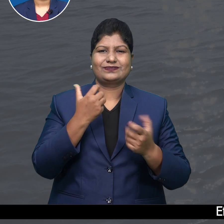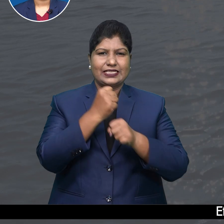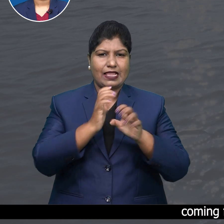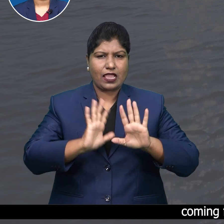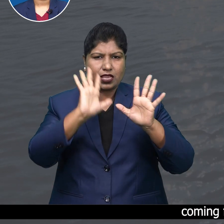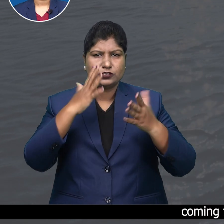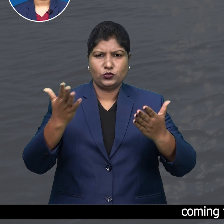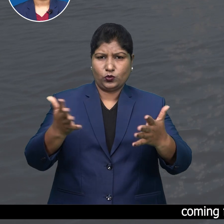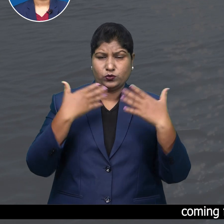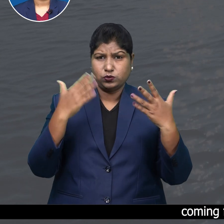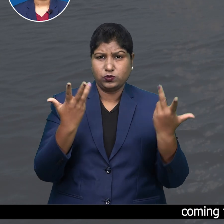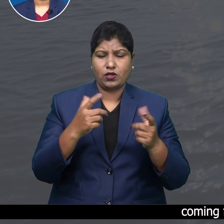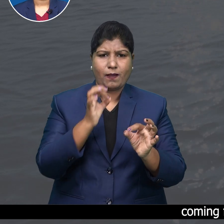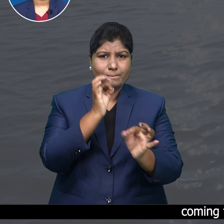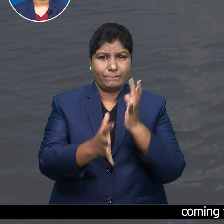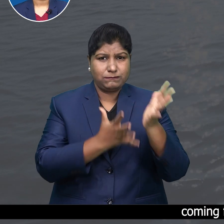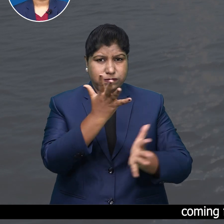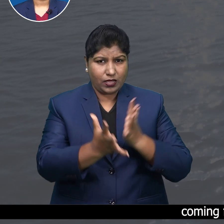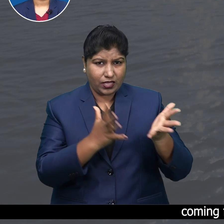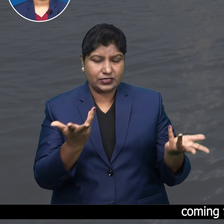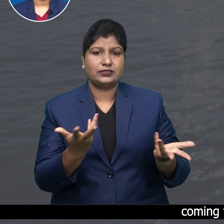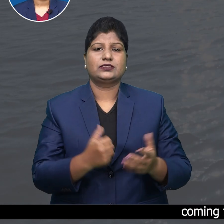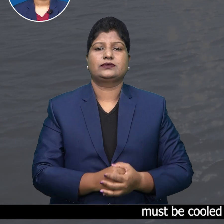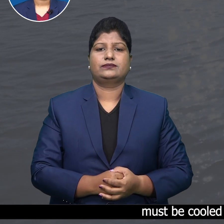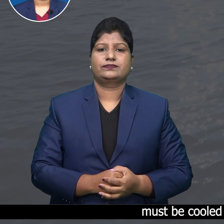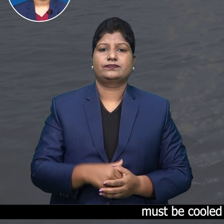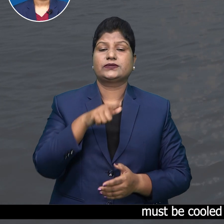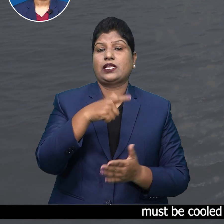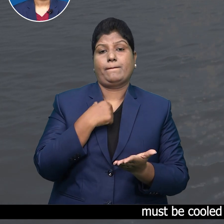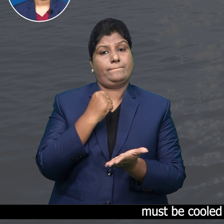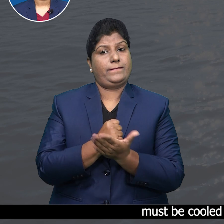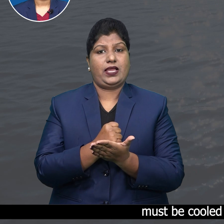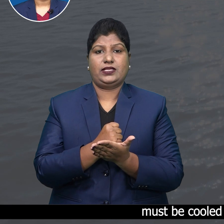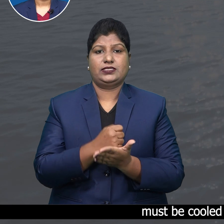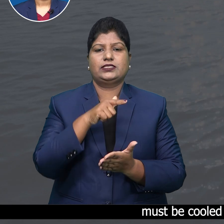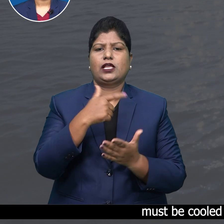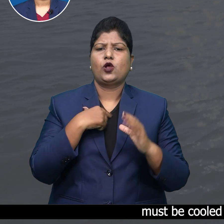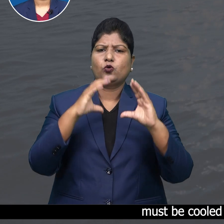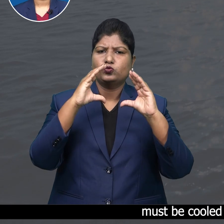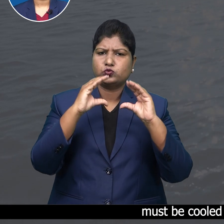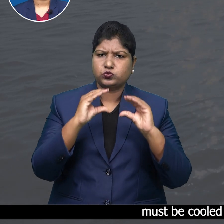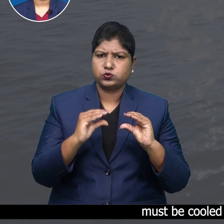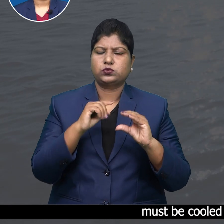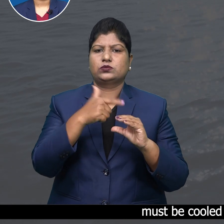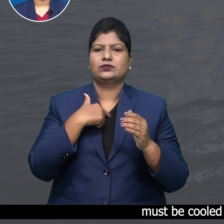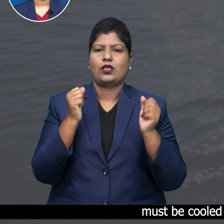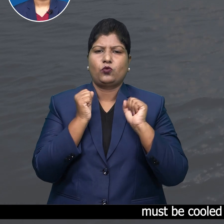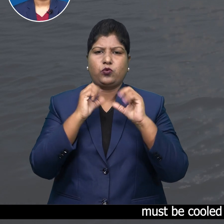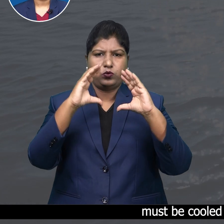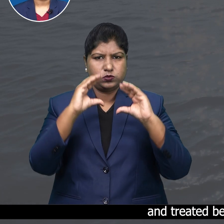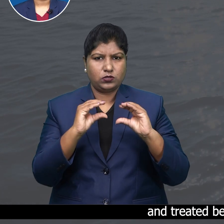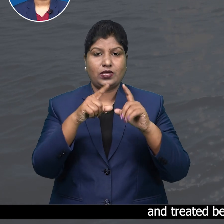Effluents coming from furnaces must be cooled to room